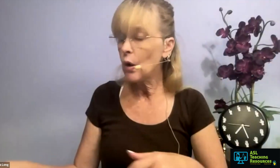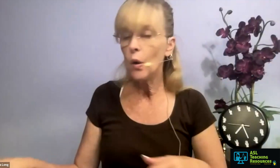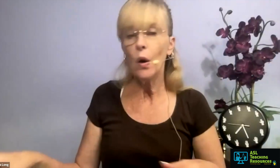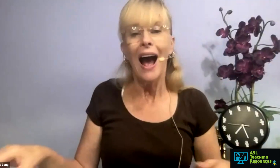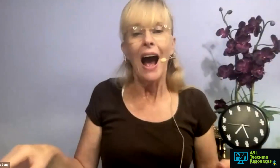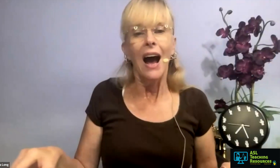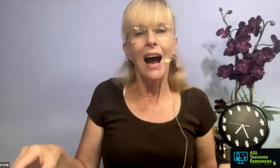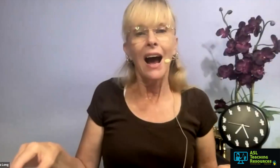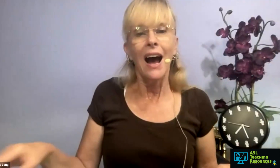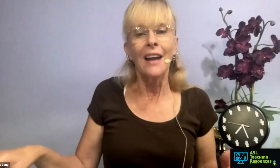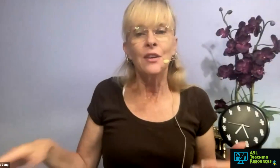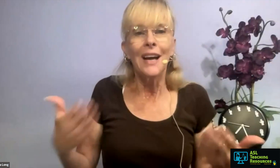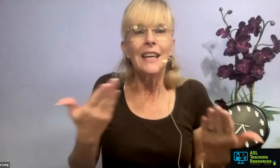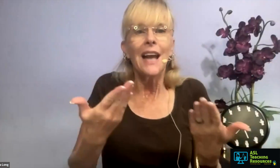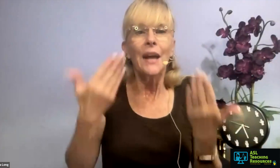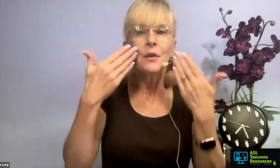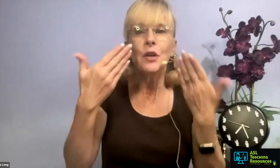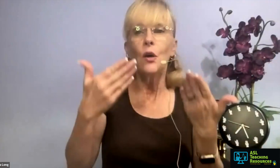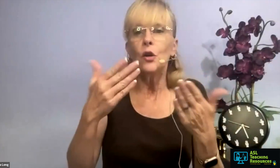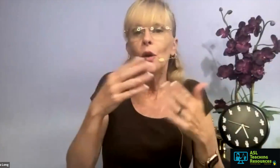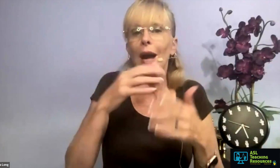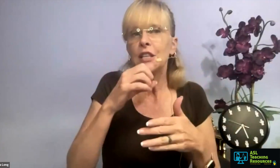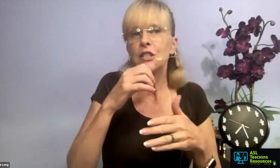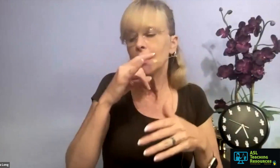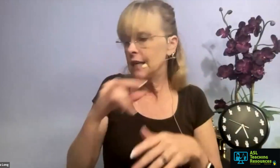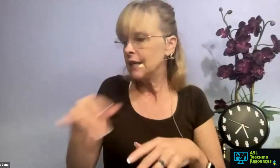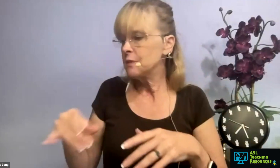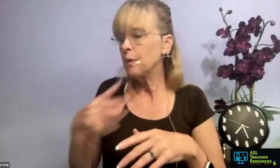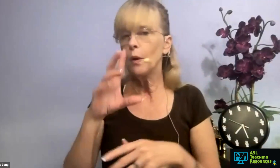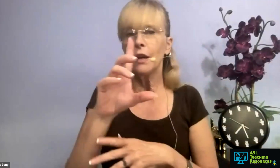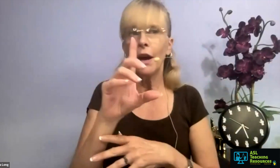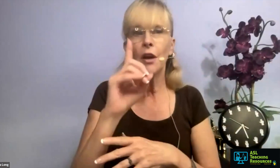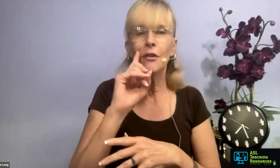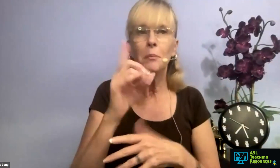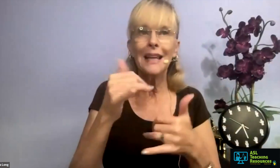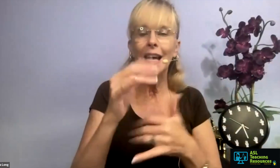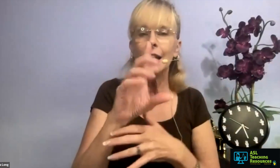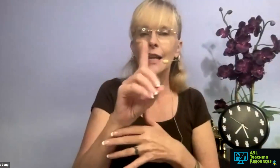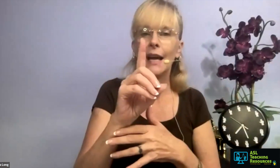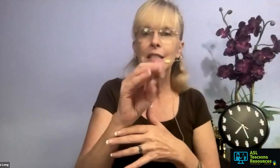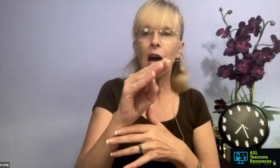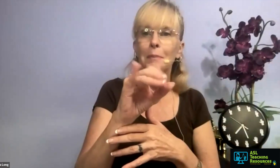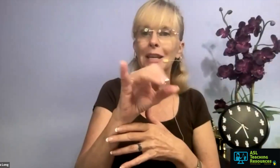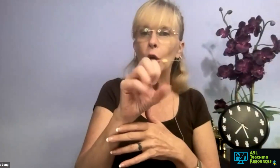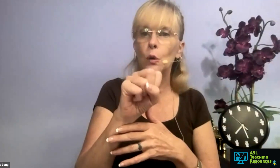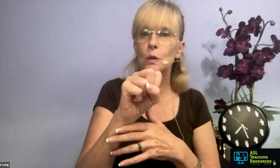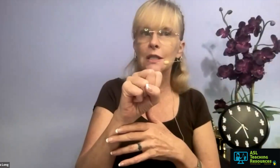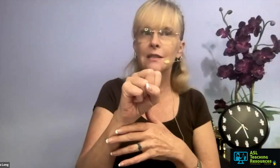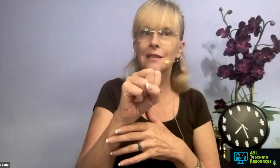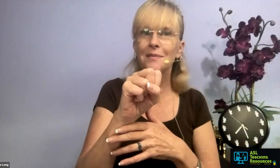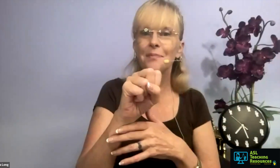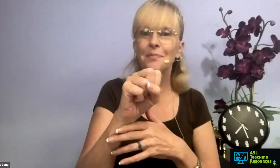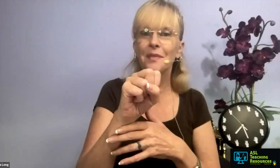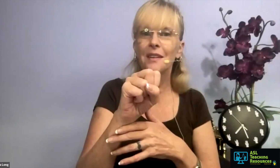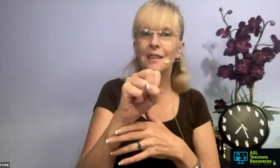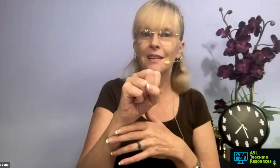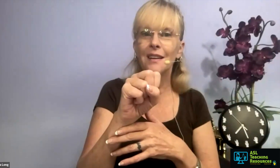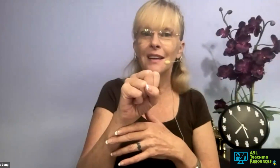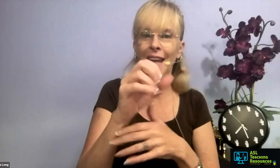So I don't know your age of the kids, but have you ever played like dominoes